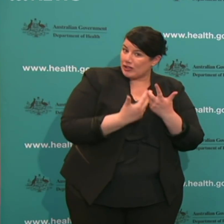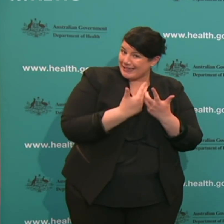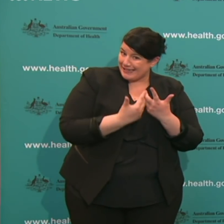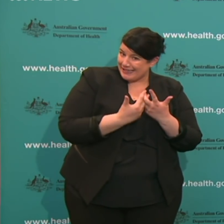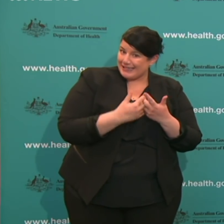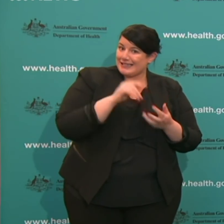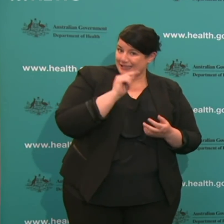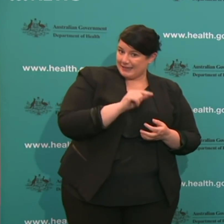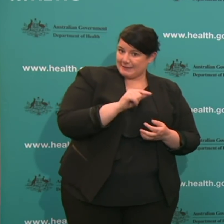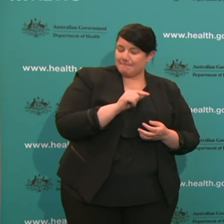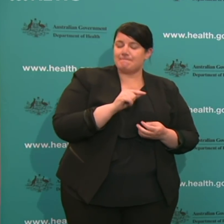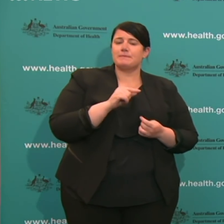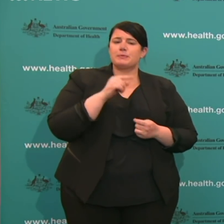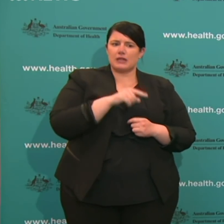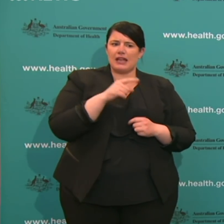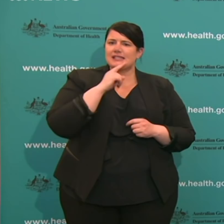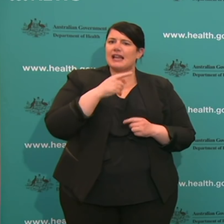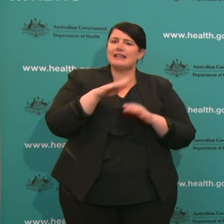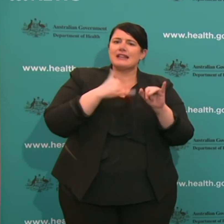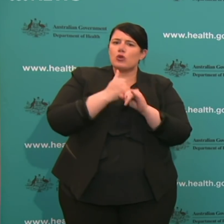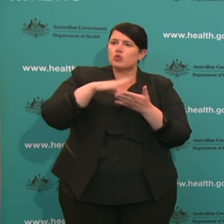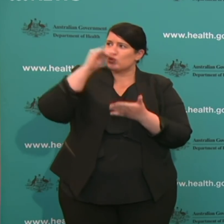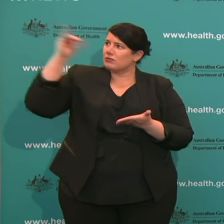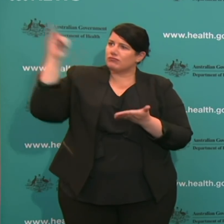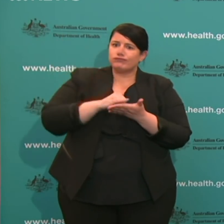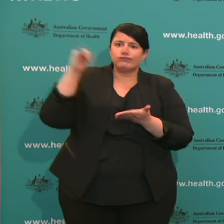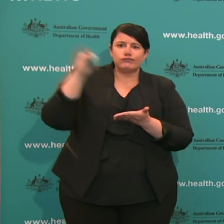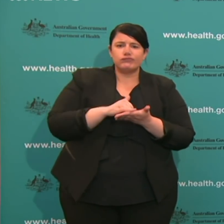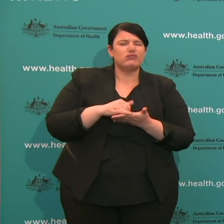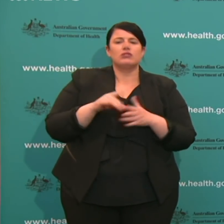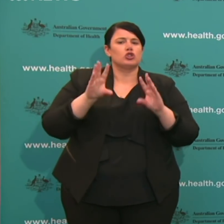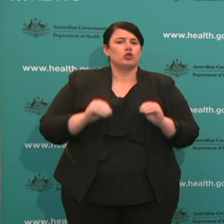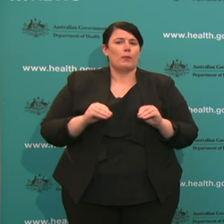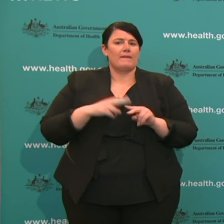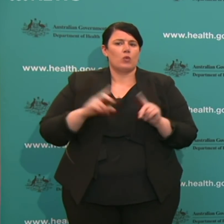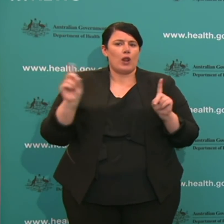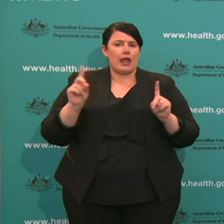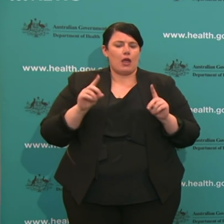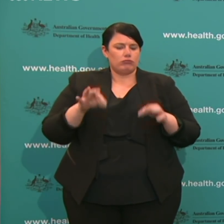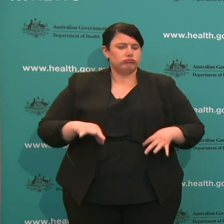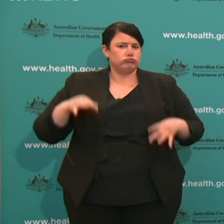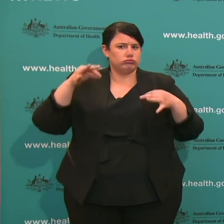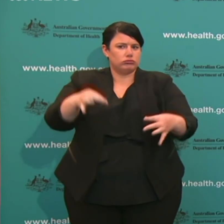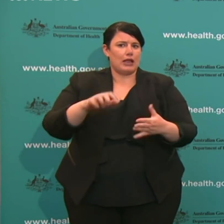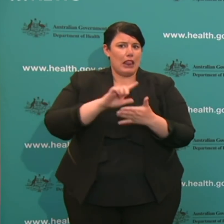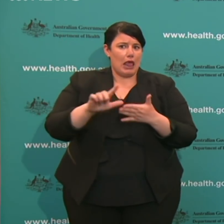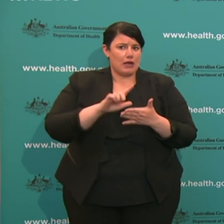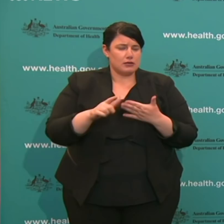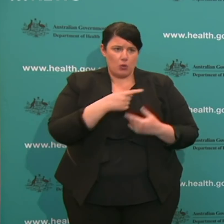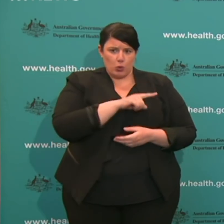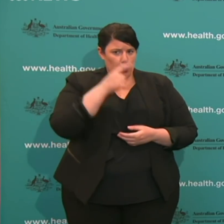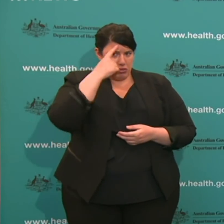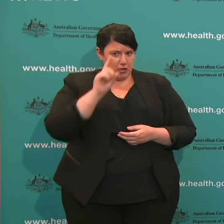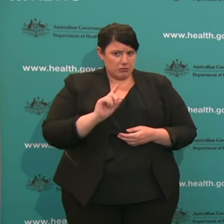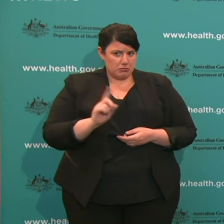for now. Was that on the advice of the Chief Health Officer? Was any advice sought on that? What comment would you make about that?